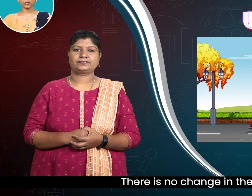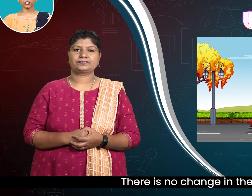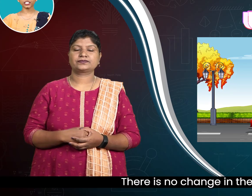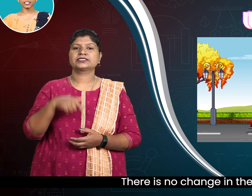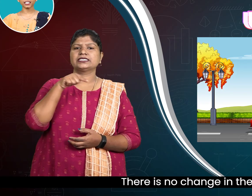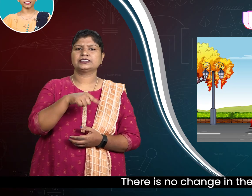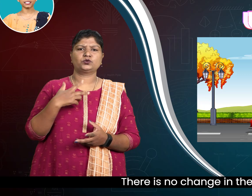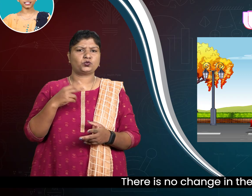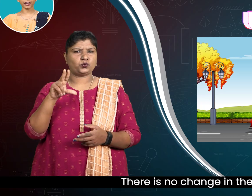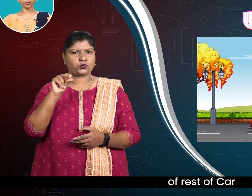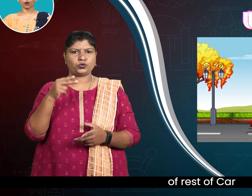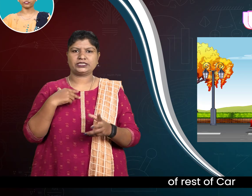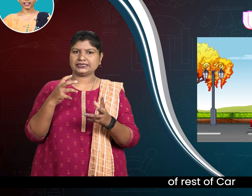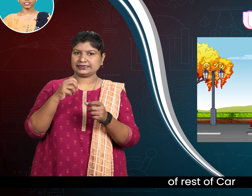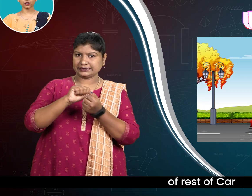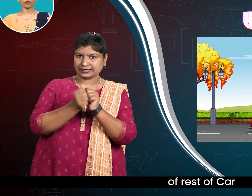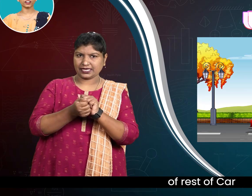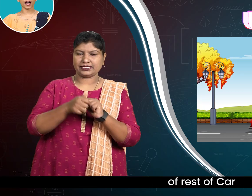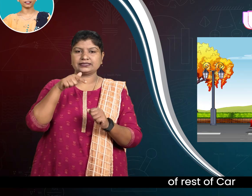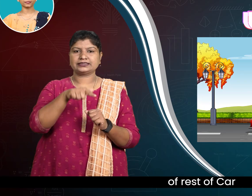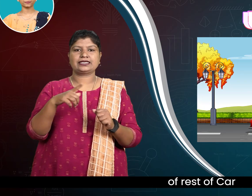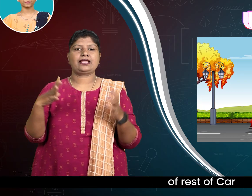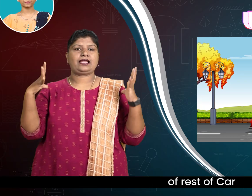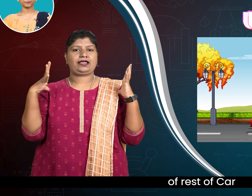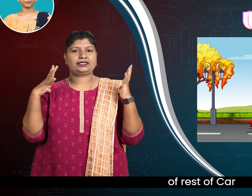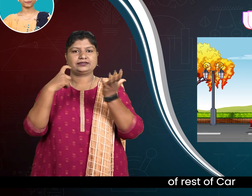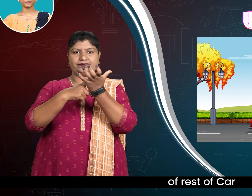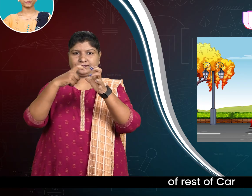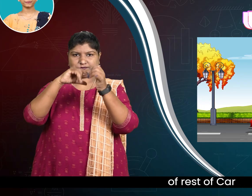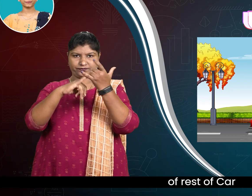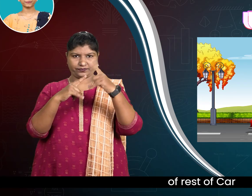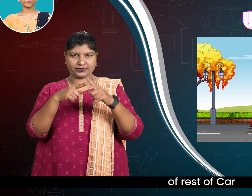There is no change in the state of rest of car